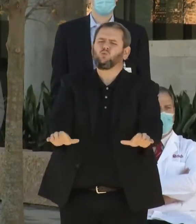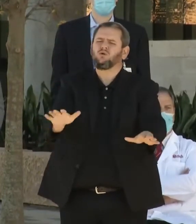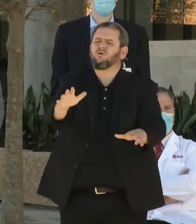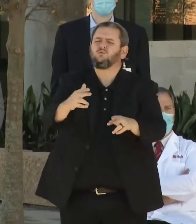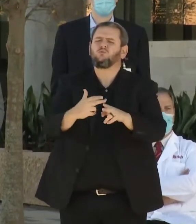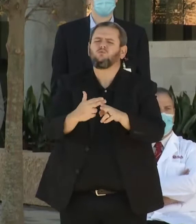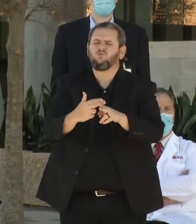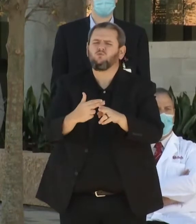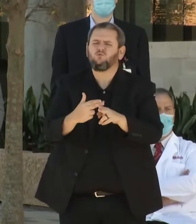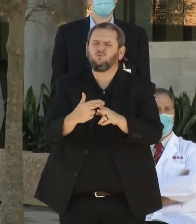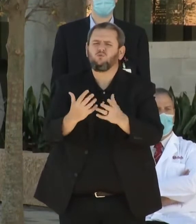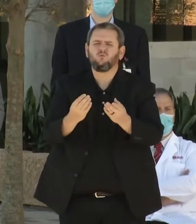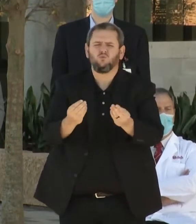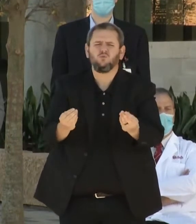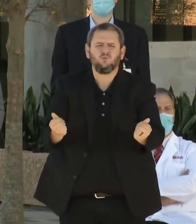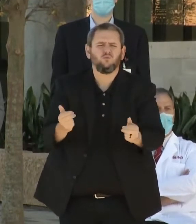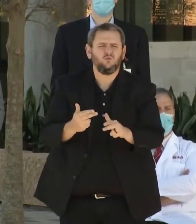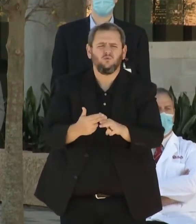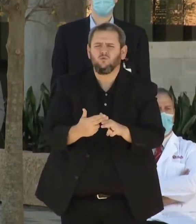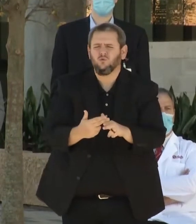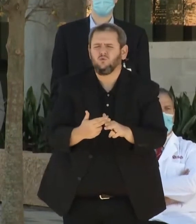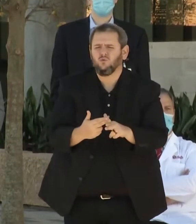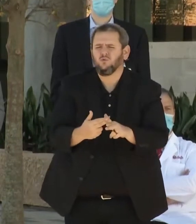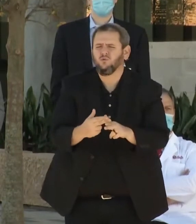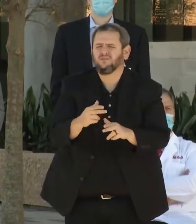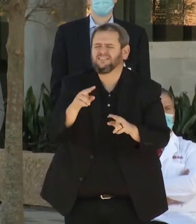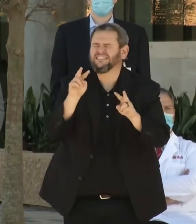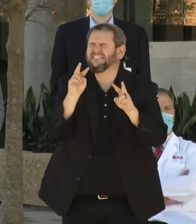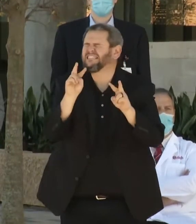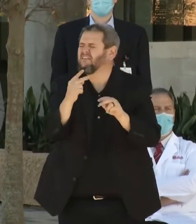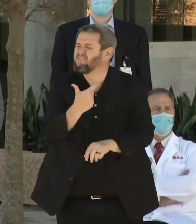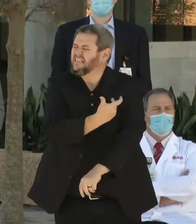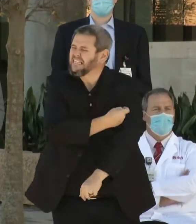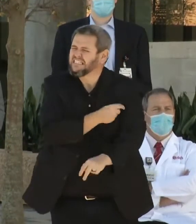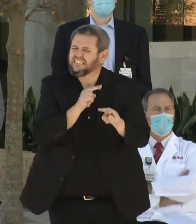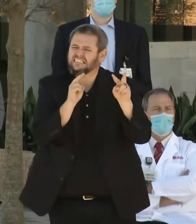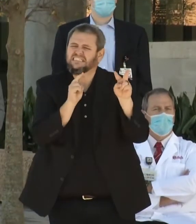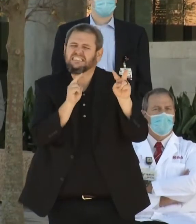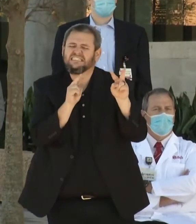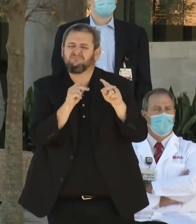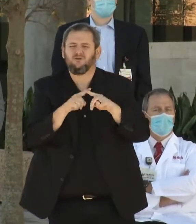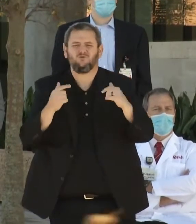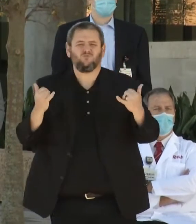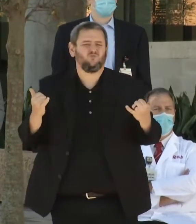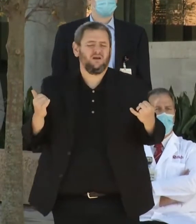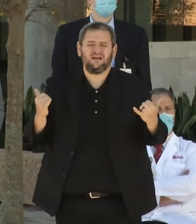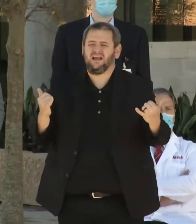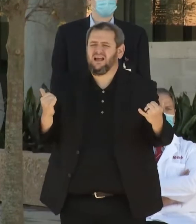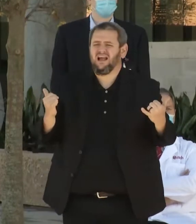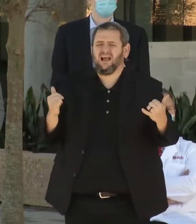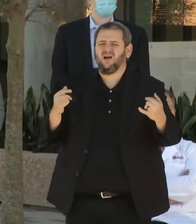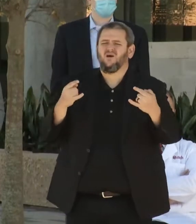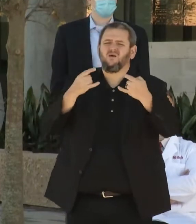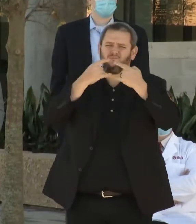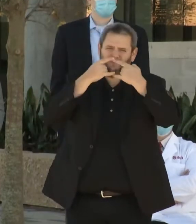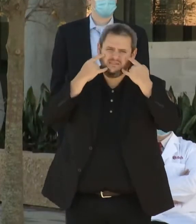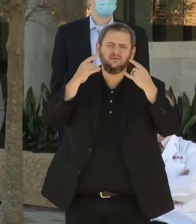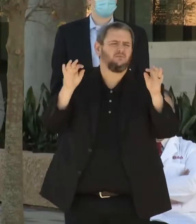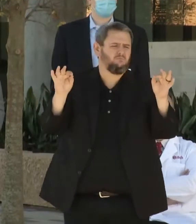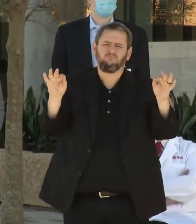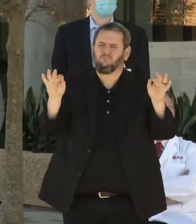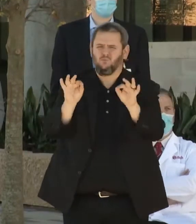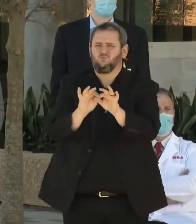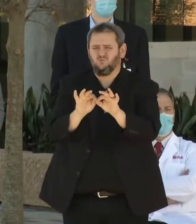the relatively simple act of wearing a mask can help us preserve not only our precious healthcare